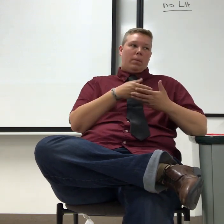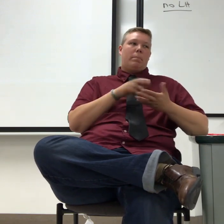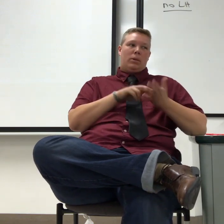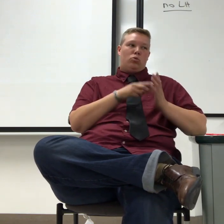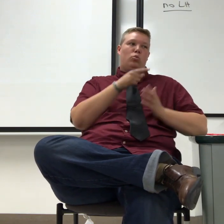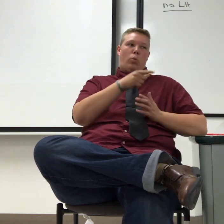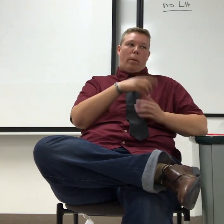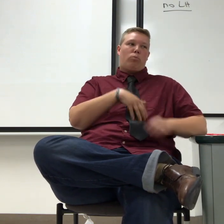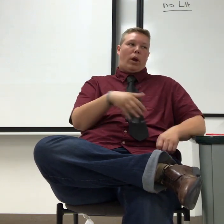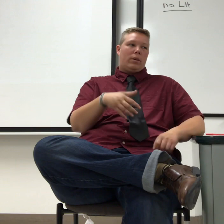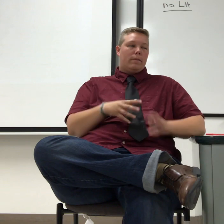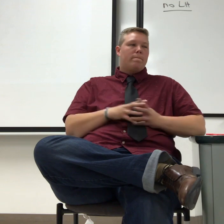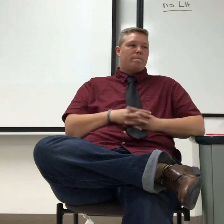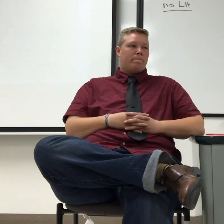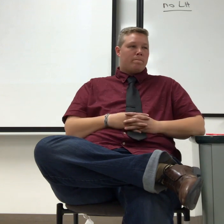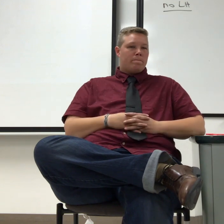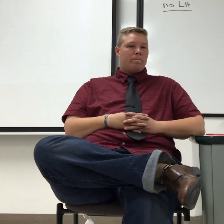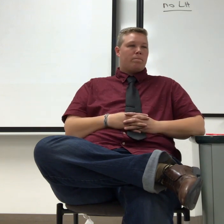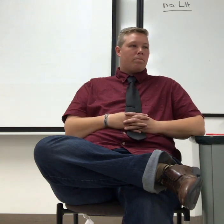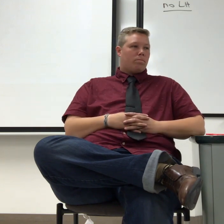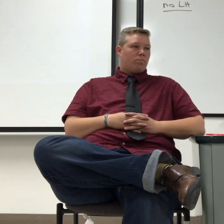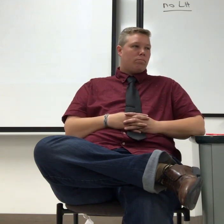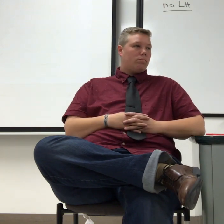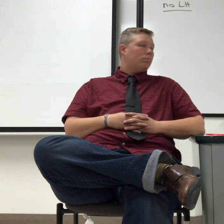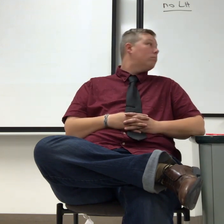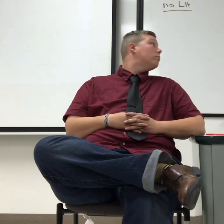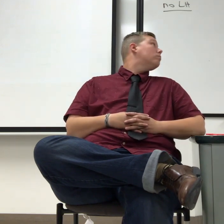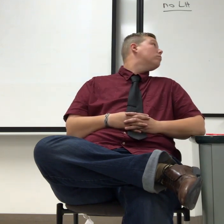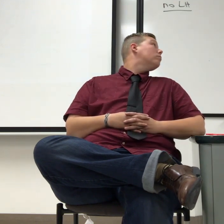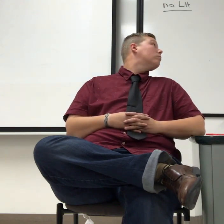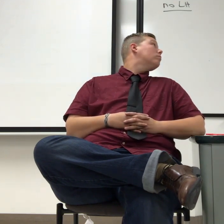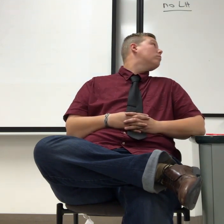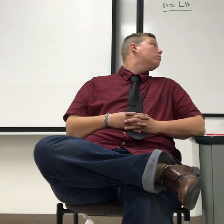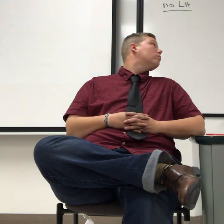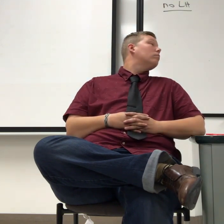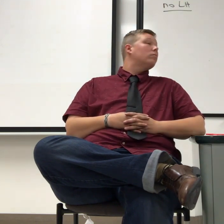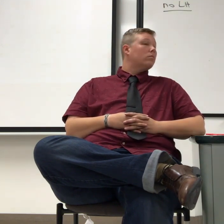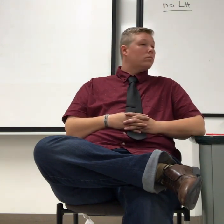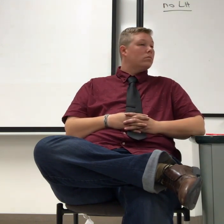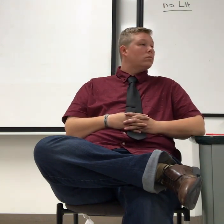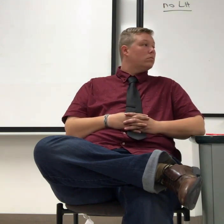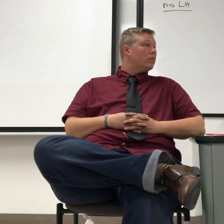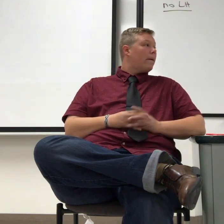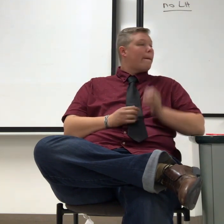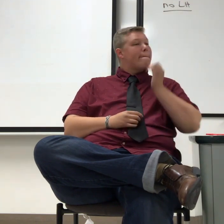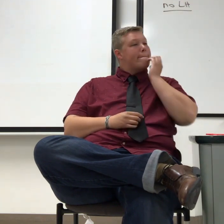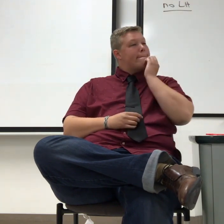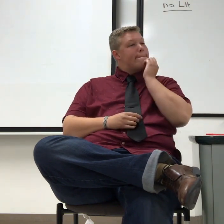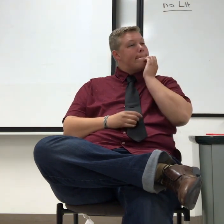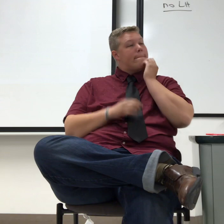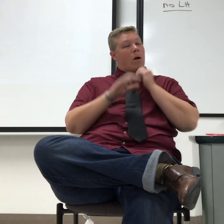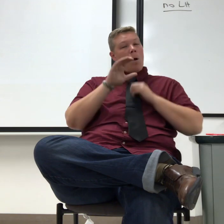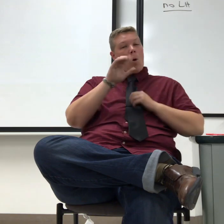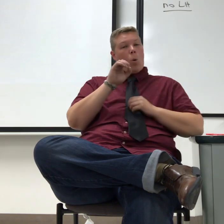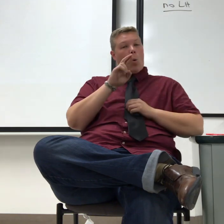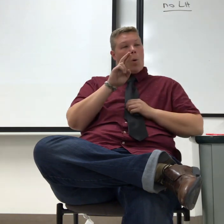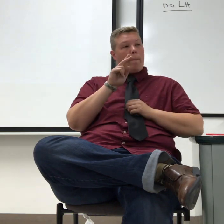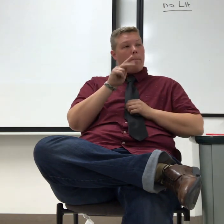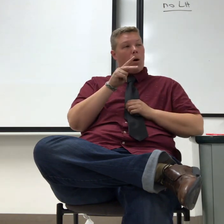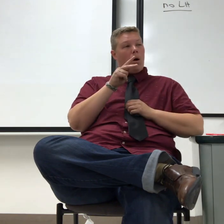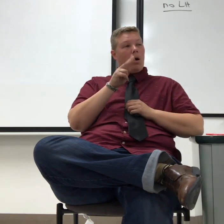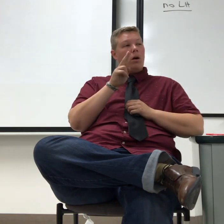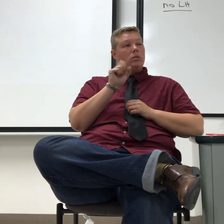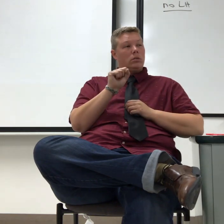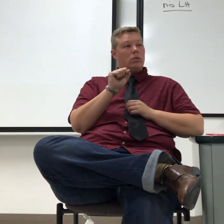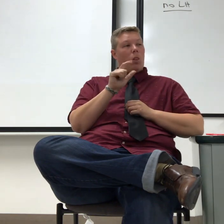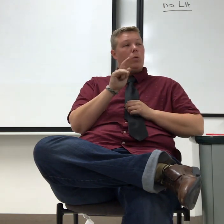There's barely any false positives that can occur there. So, okay, so you get that. Here's corpus luteum. What